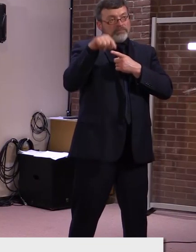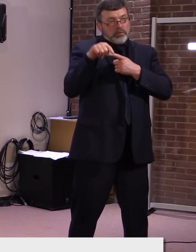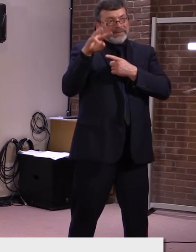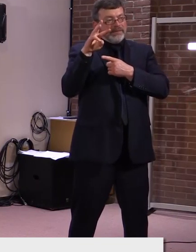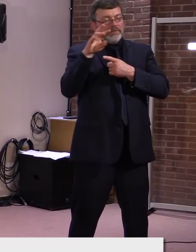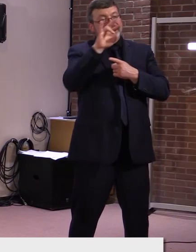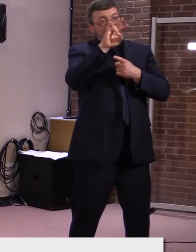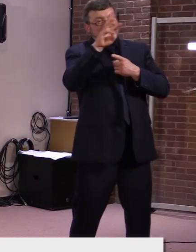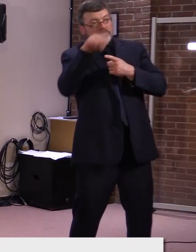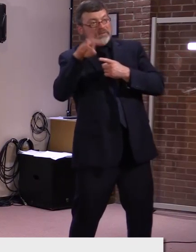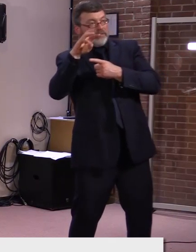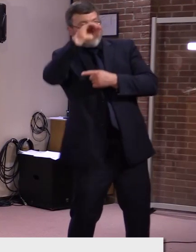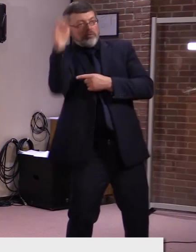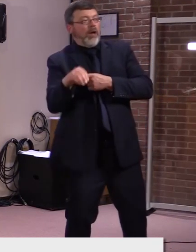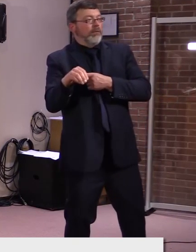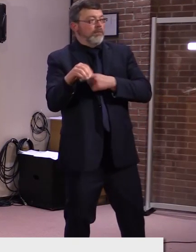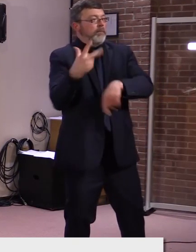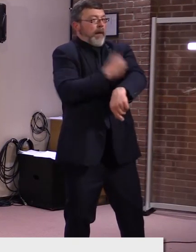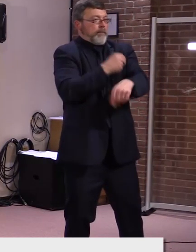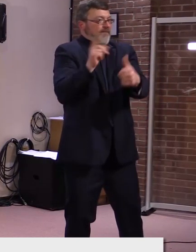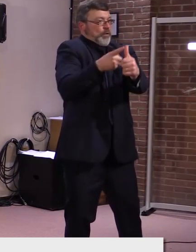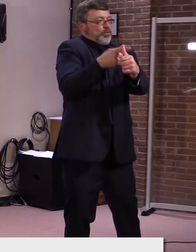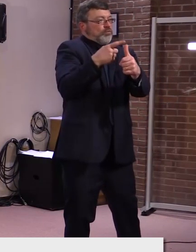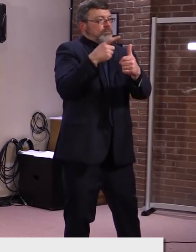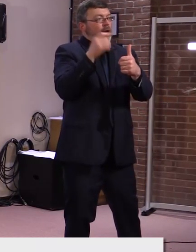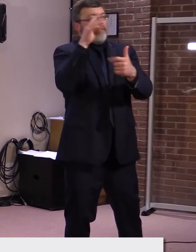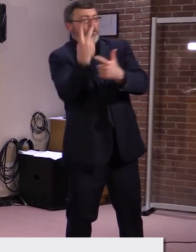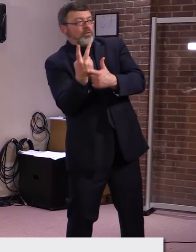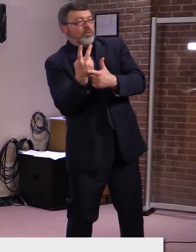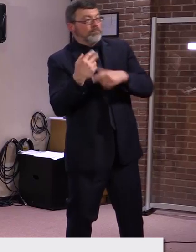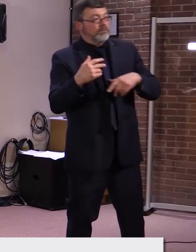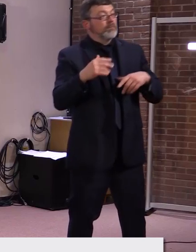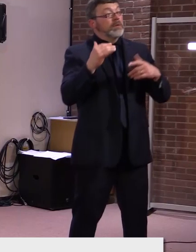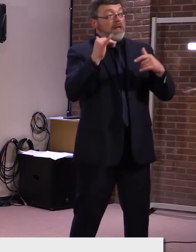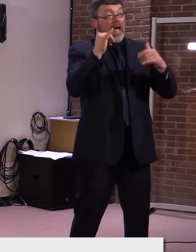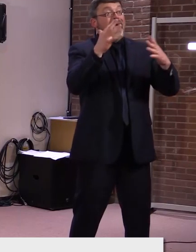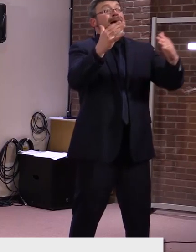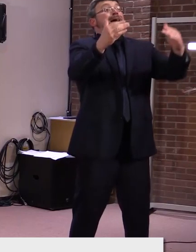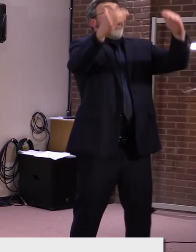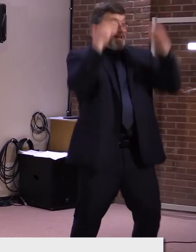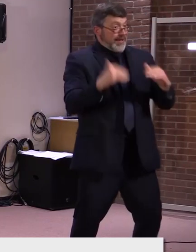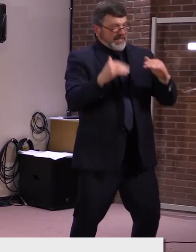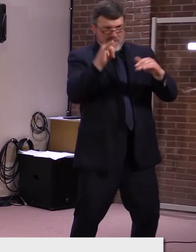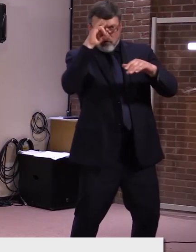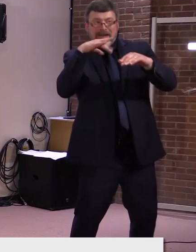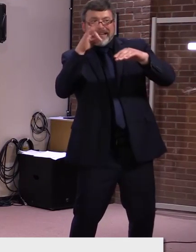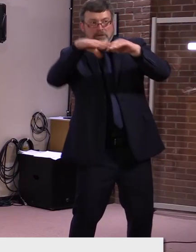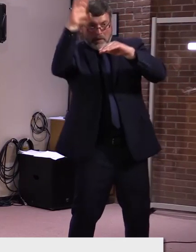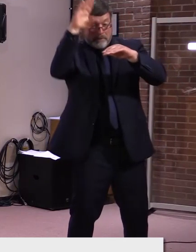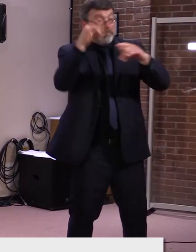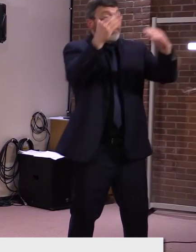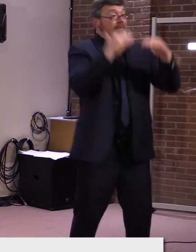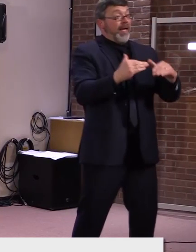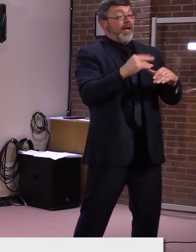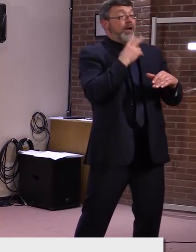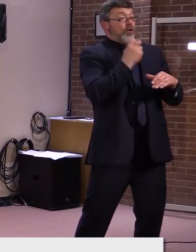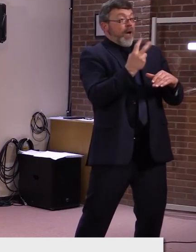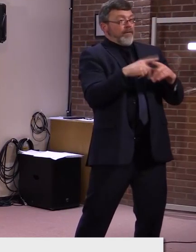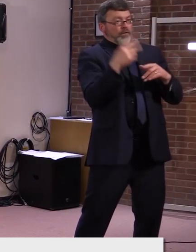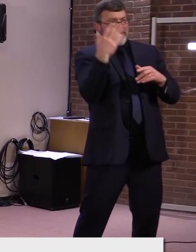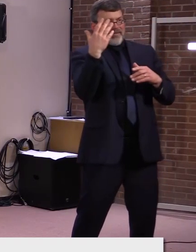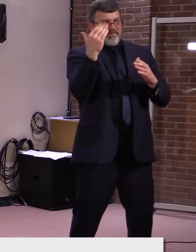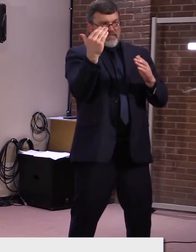Turning to those aged 12 to 15, more than 9,700 12 to 15 year olds have made appointments.